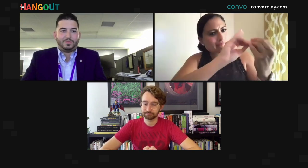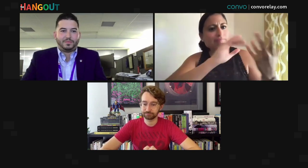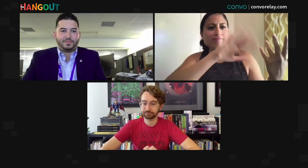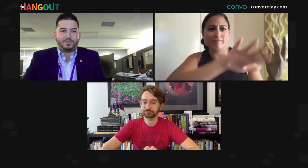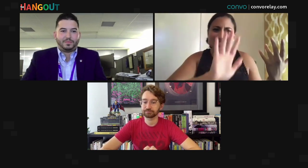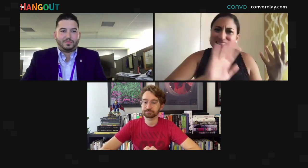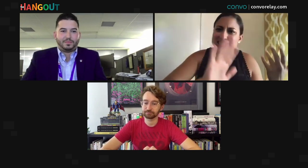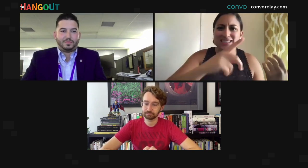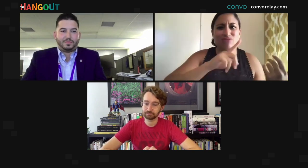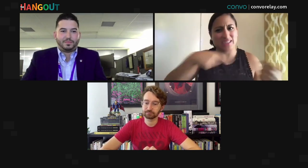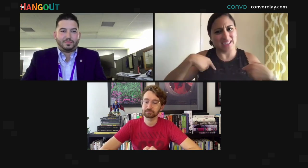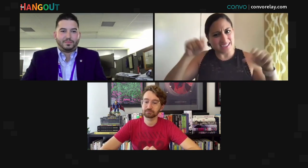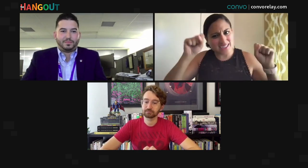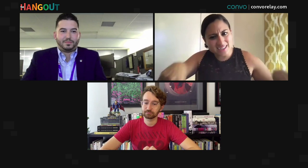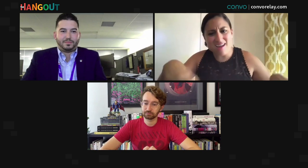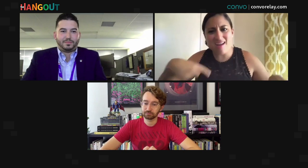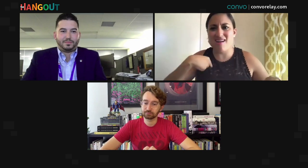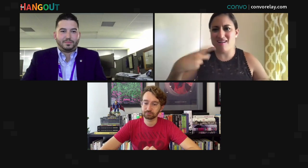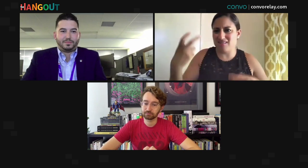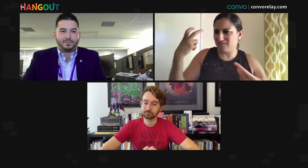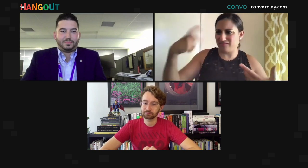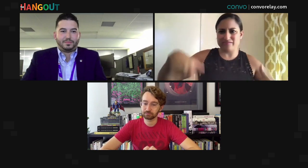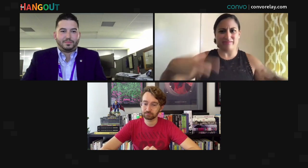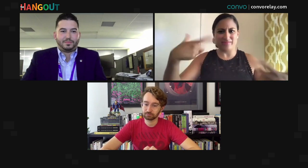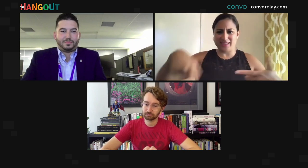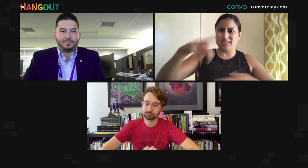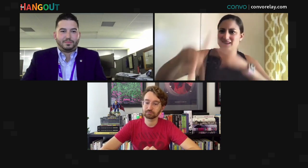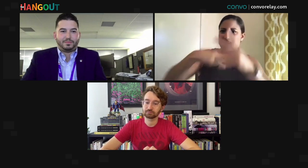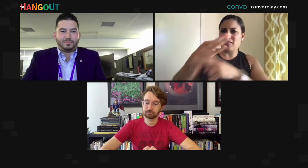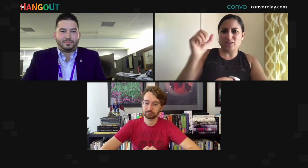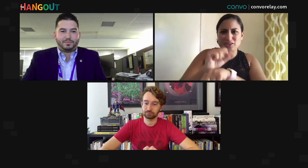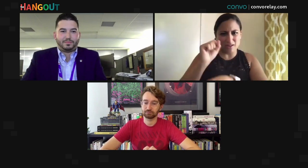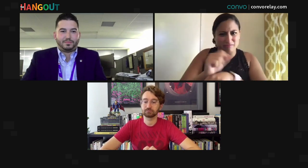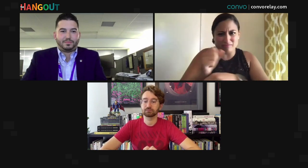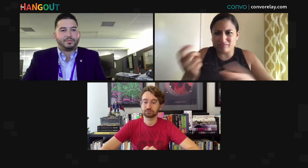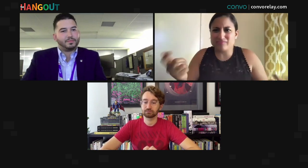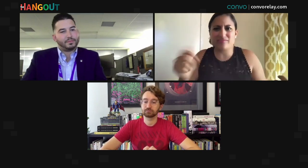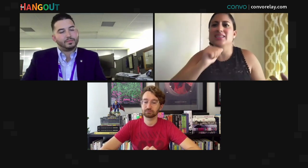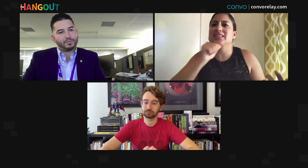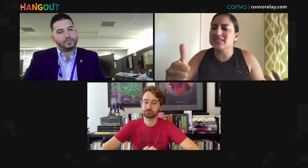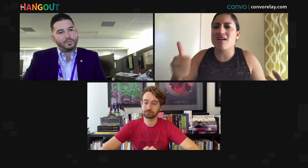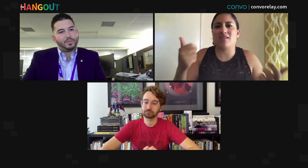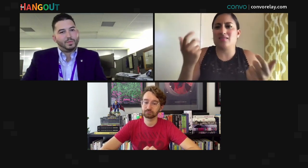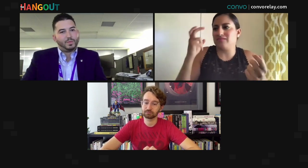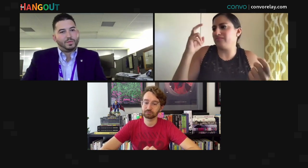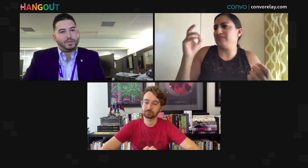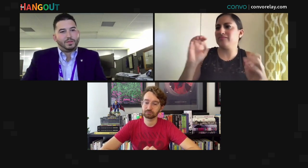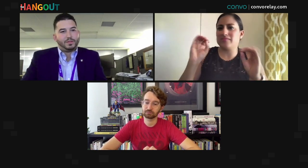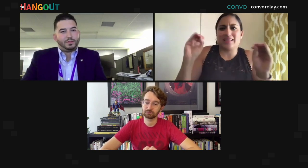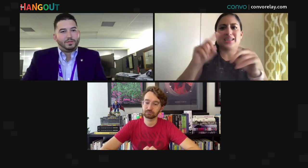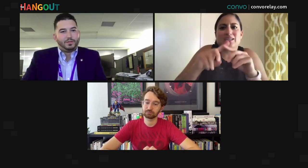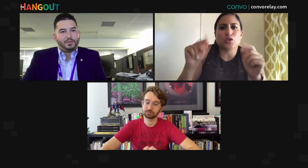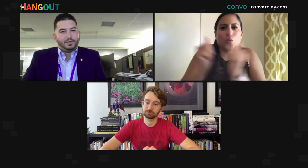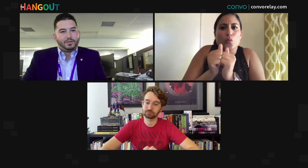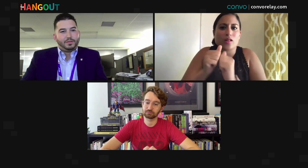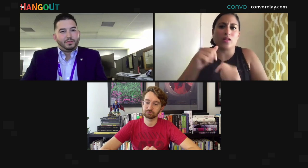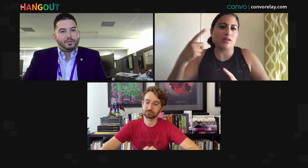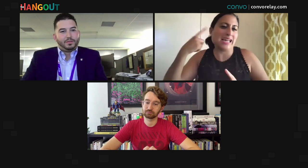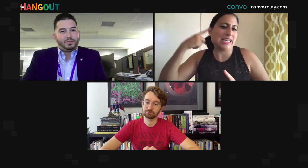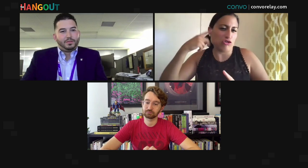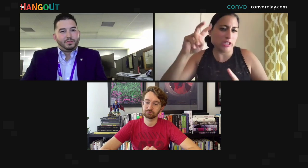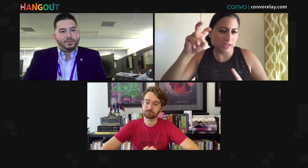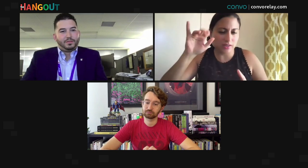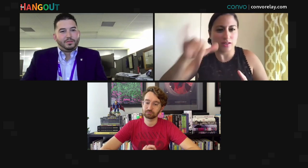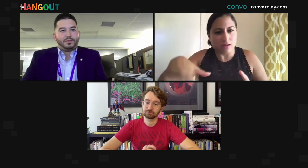I contacted the EEO office. I had to put up a real fight to work against these barriers because I was for this type of